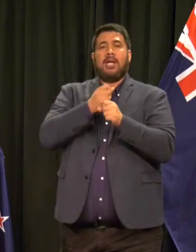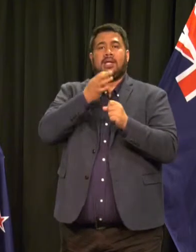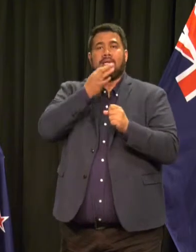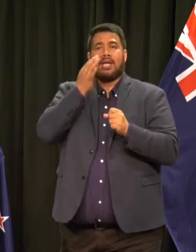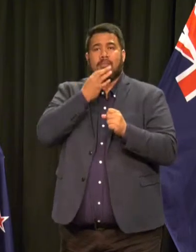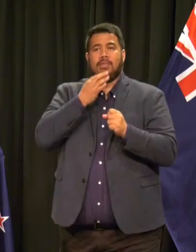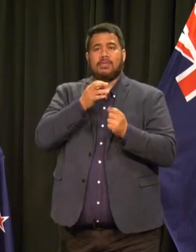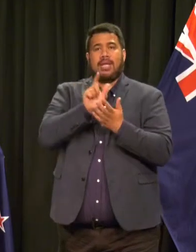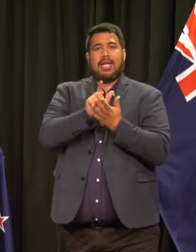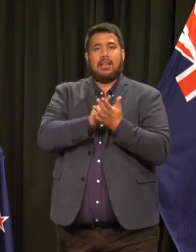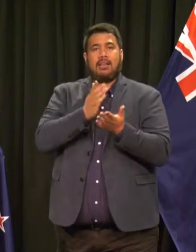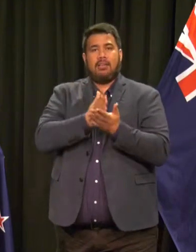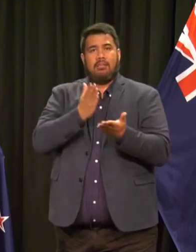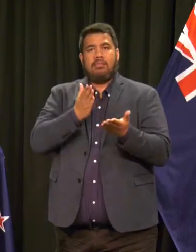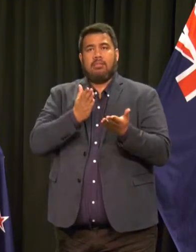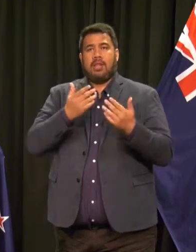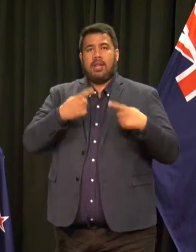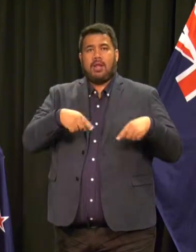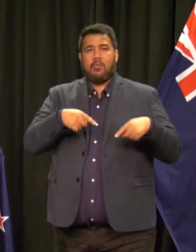Well, what's the connection?